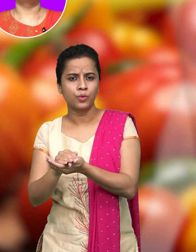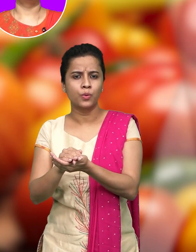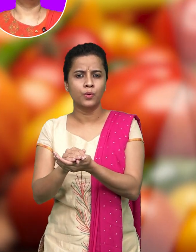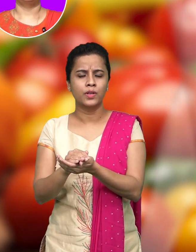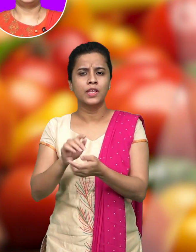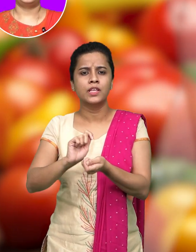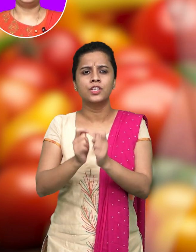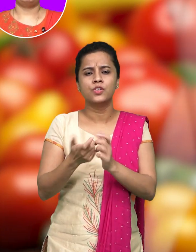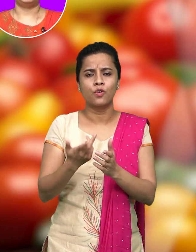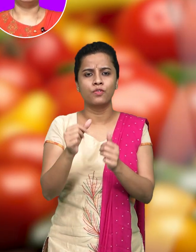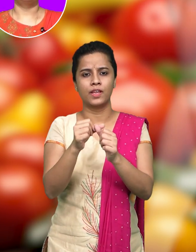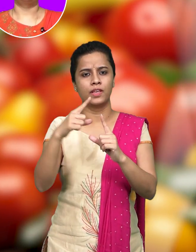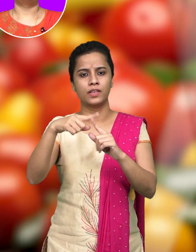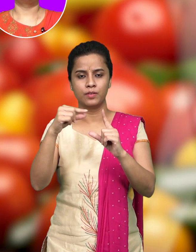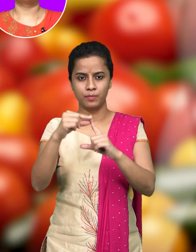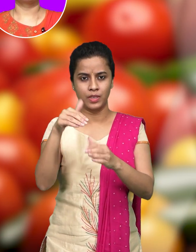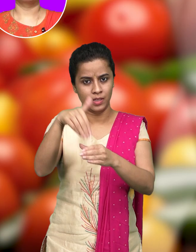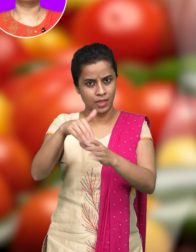of ATP.